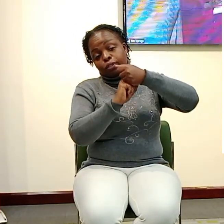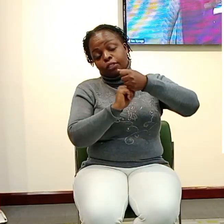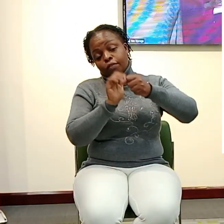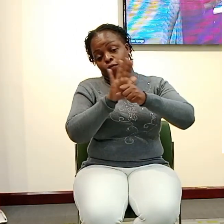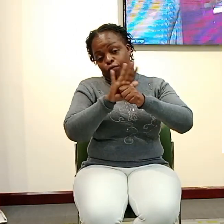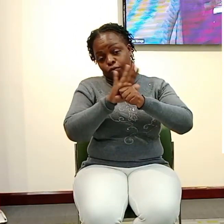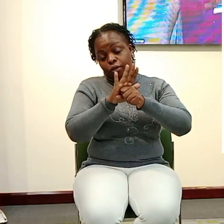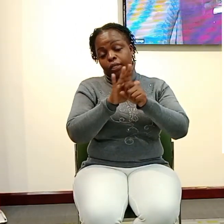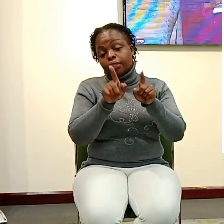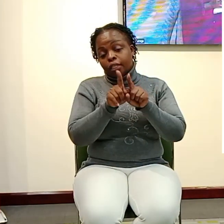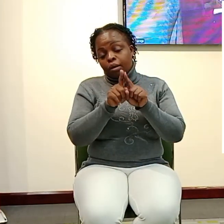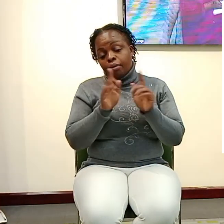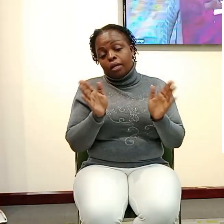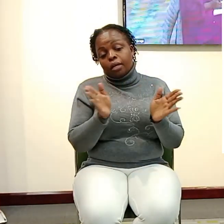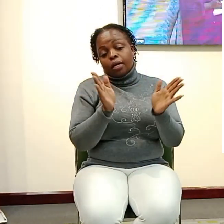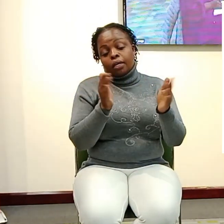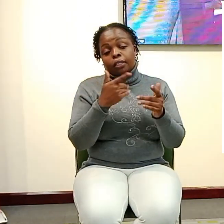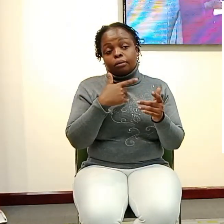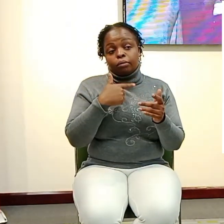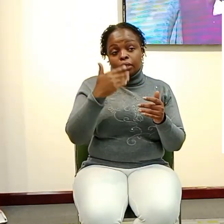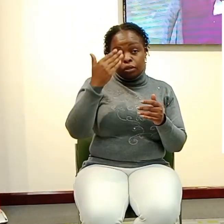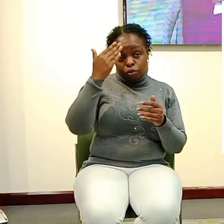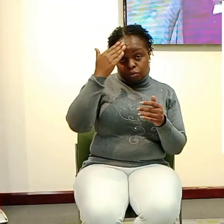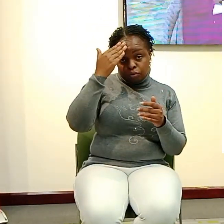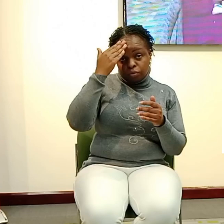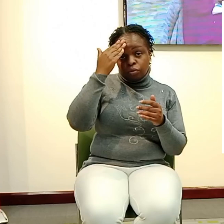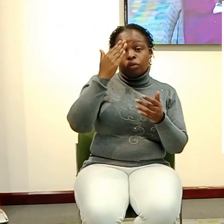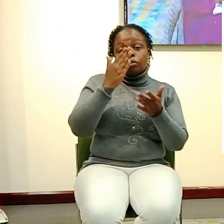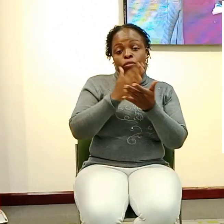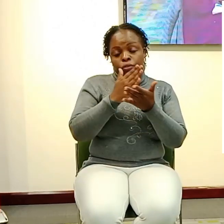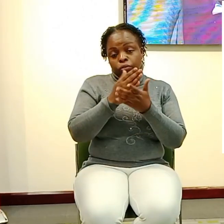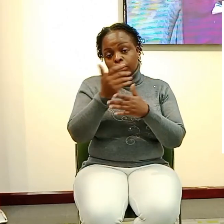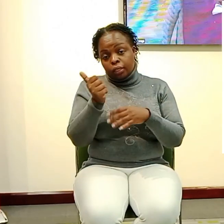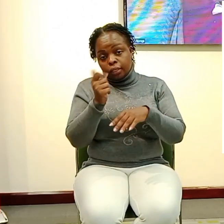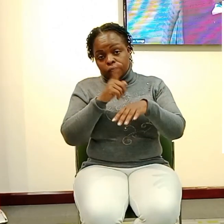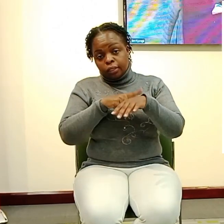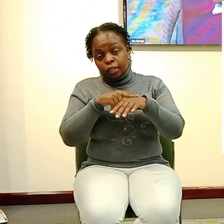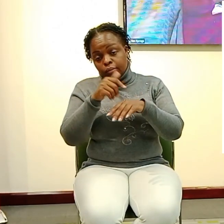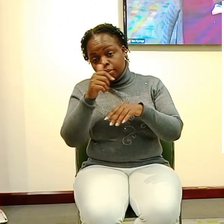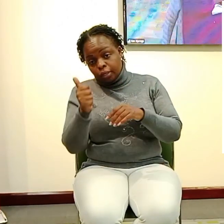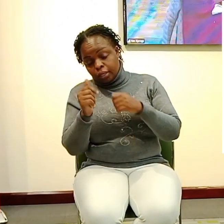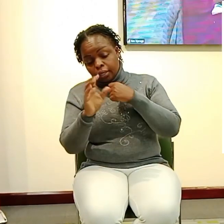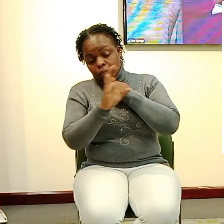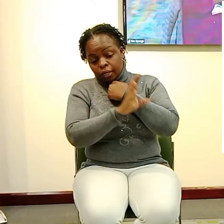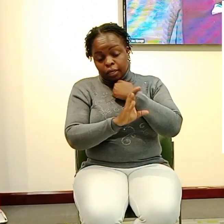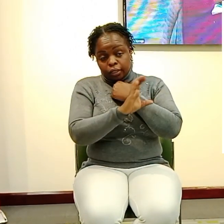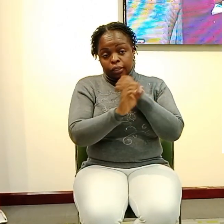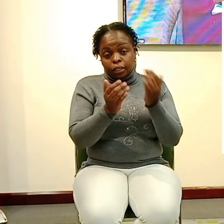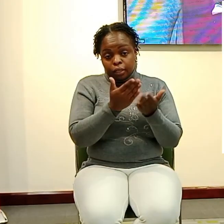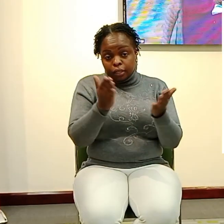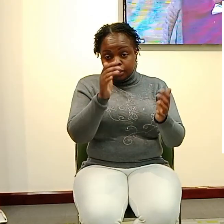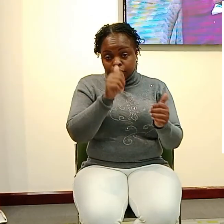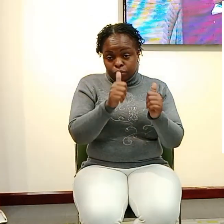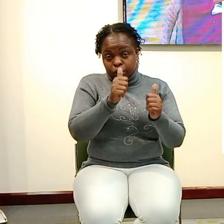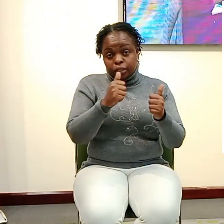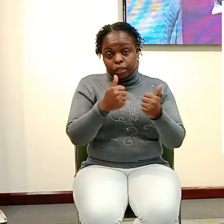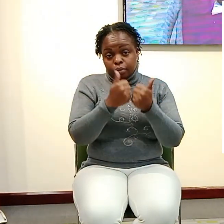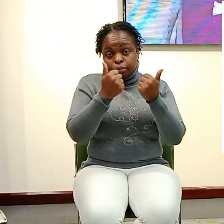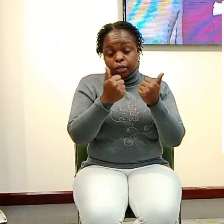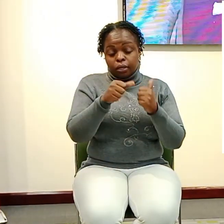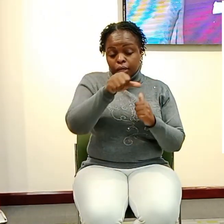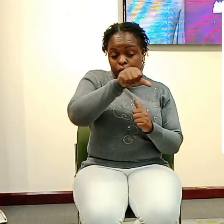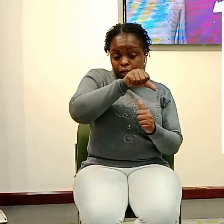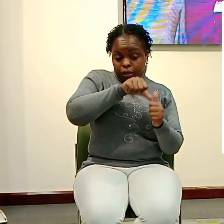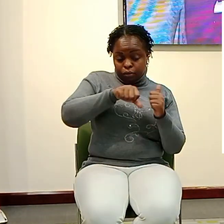greatly encouraged. And I know that, as at any time in any country, the events that are taking place